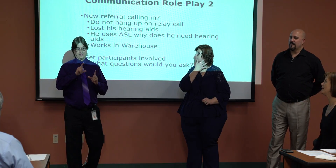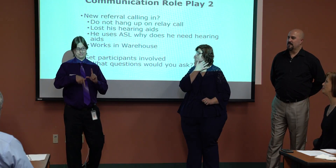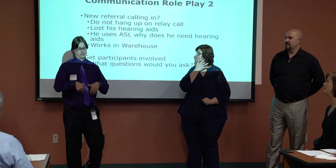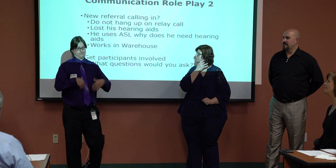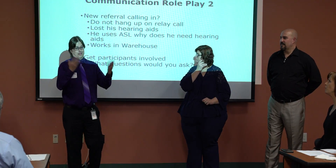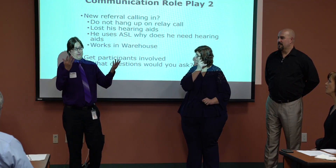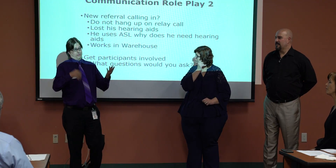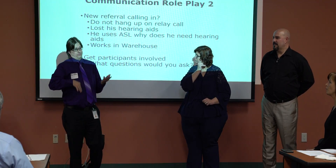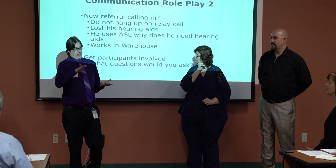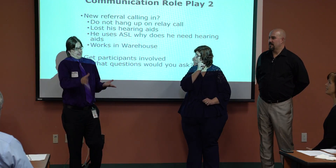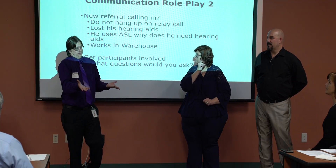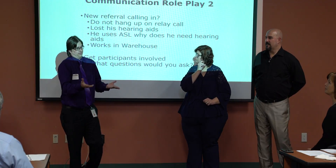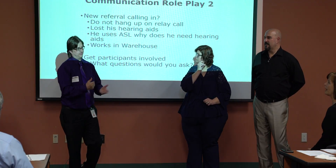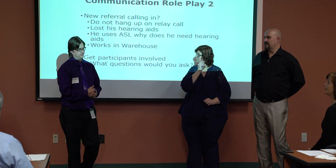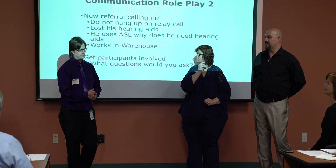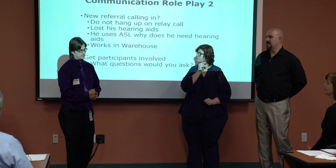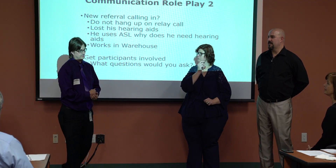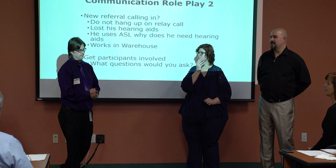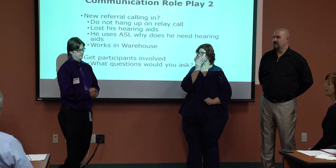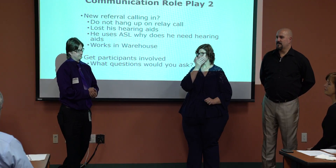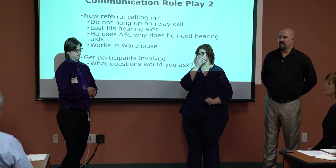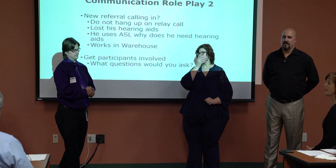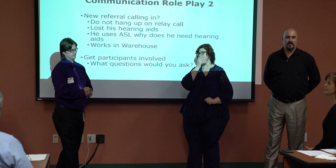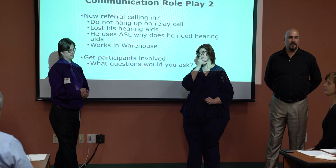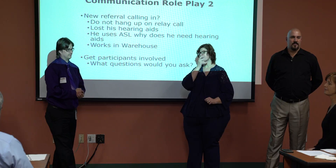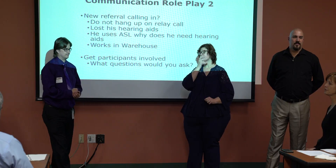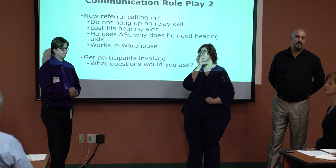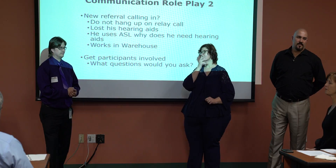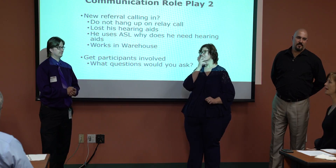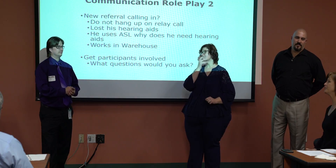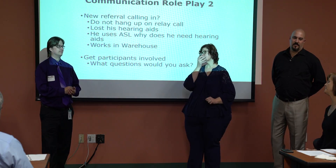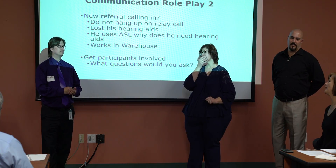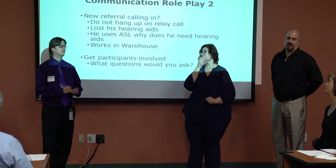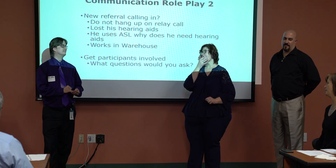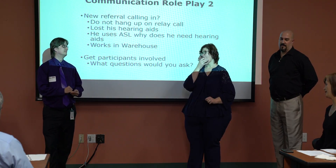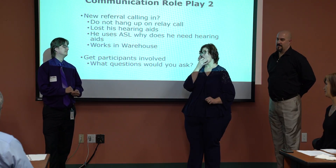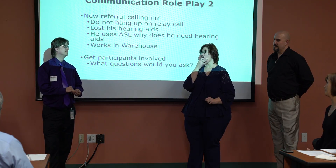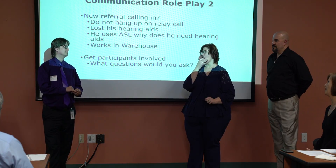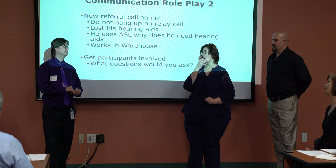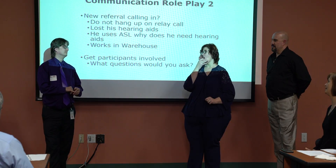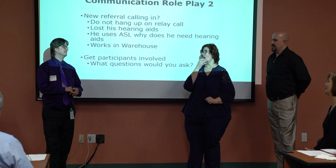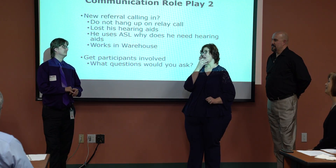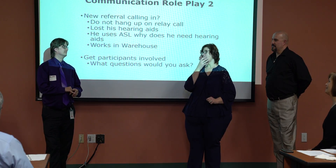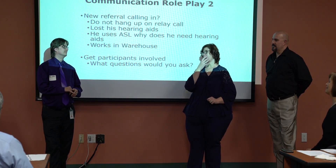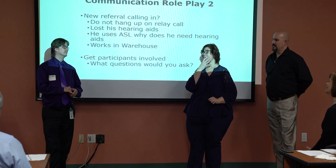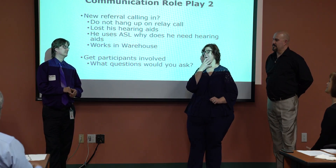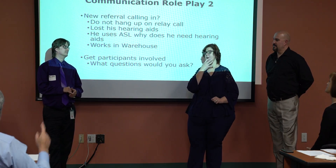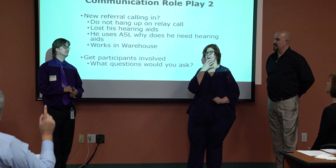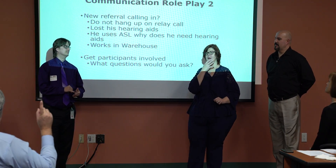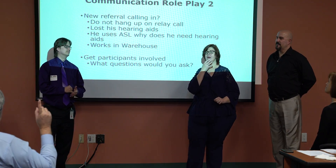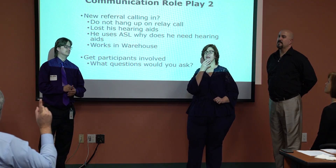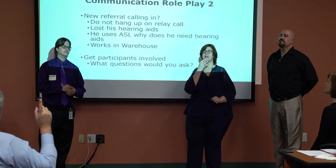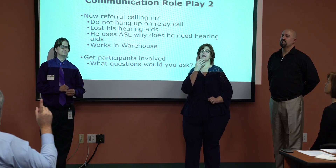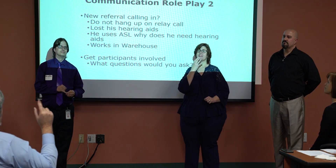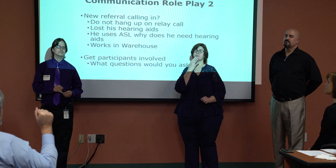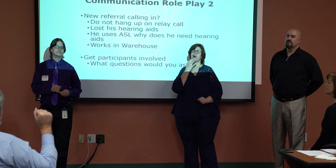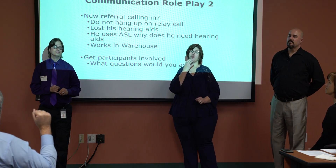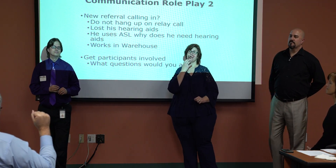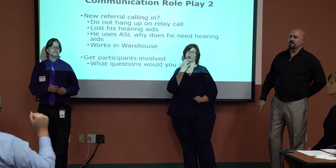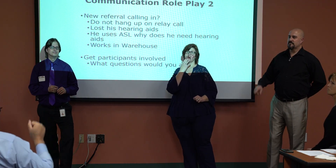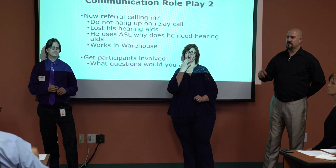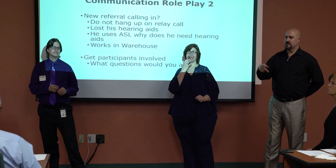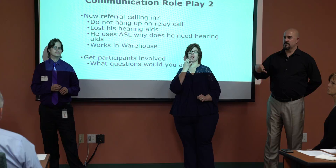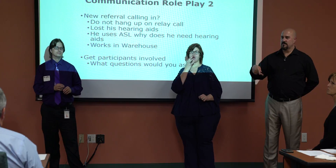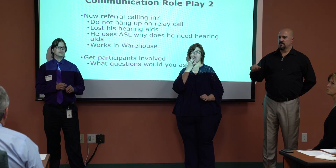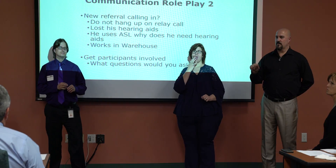get it maintained before the warranty expires. If you wait till after it expires, you may have to pay out of pocket. Yes,